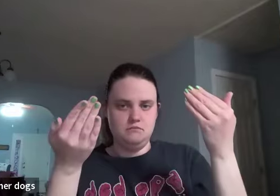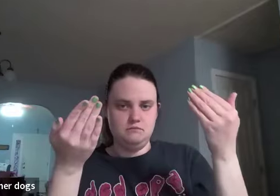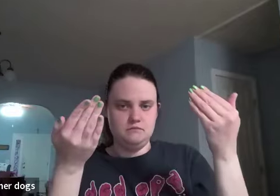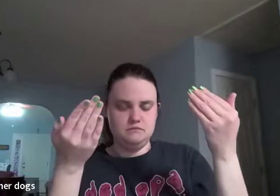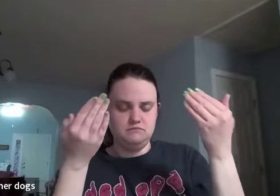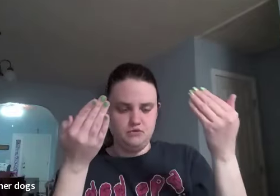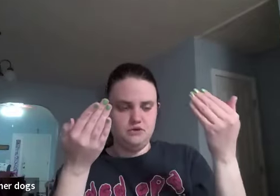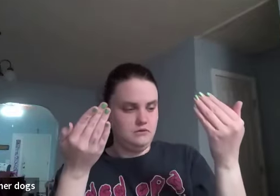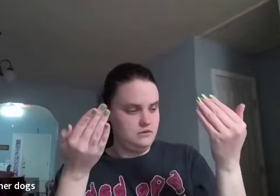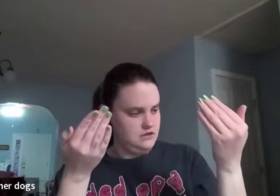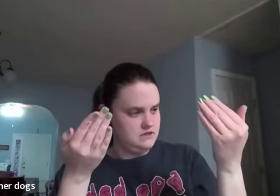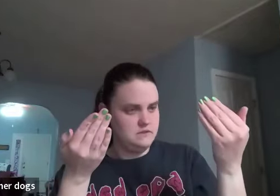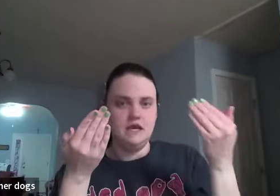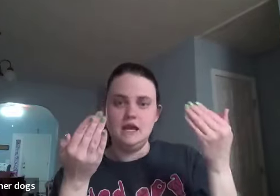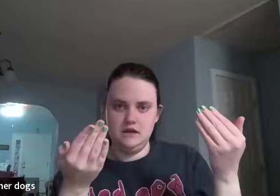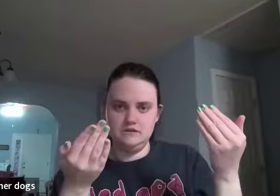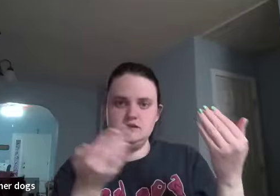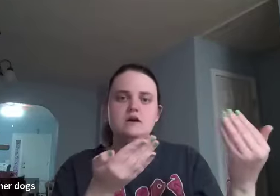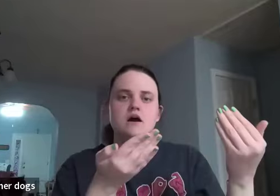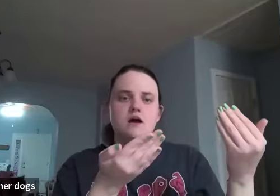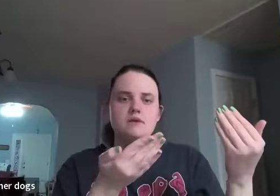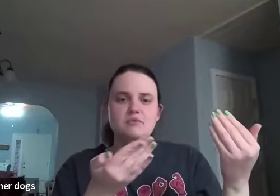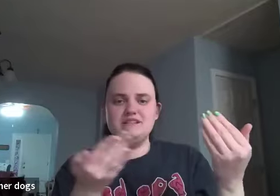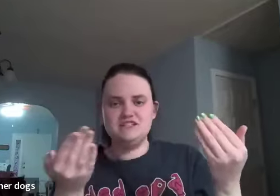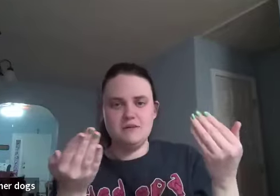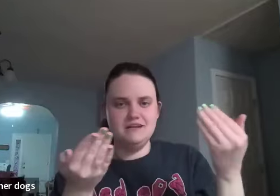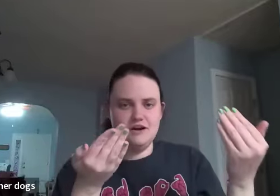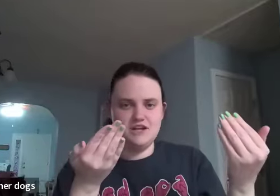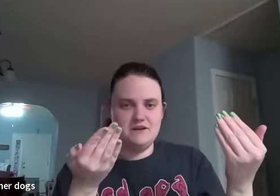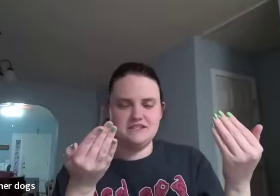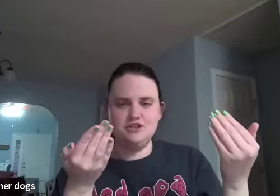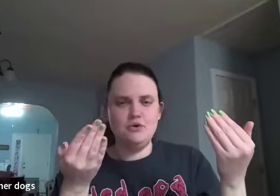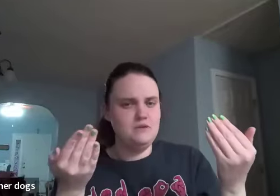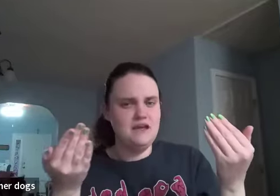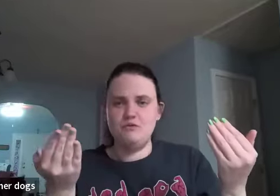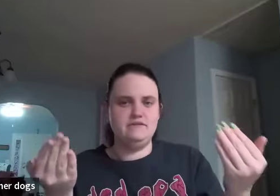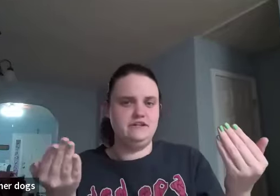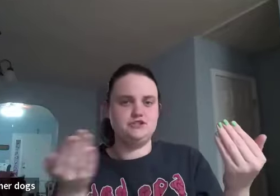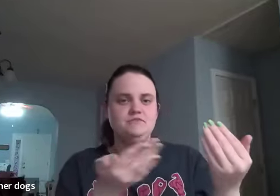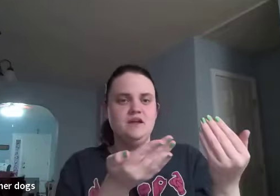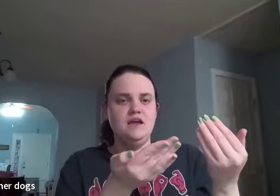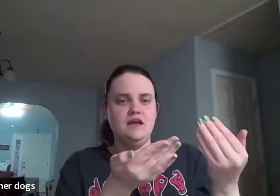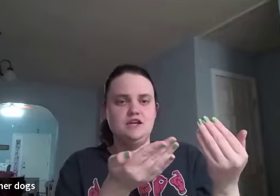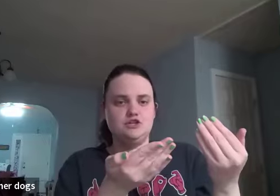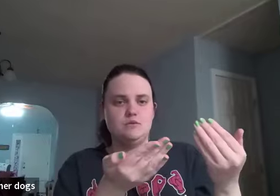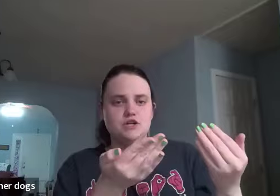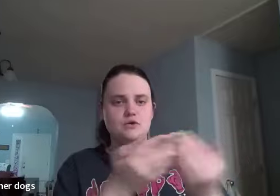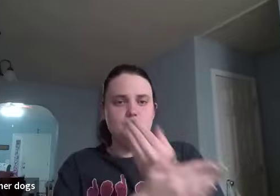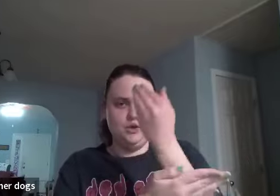your both your goodness me hands. I kept wanting to say dominant, non-dominant. I was like, you only have one of each, and you're going to go